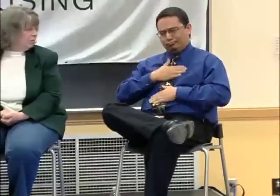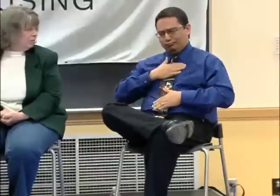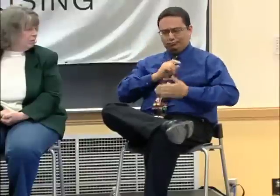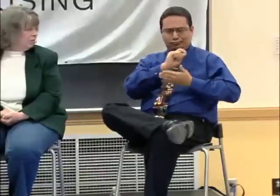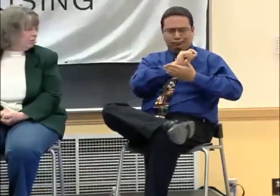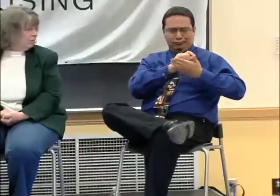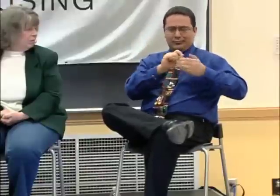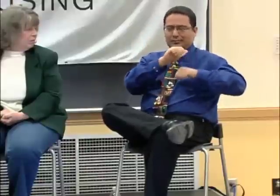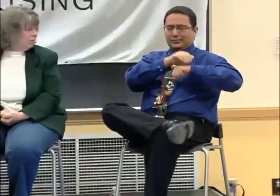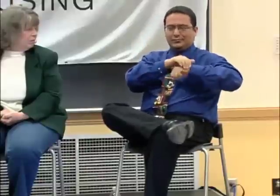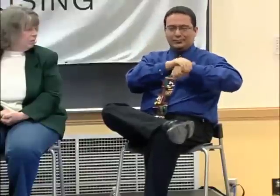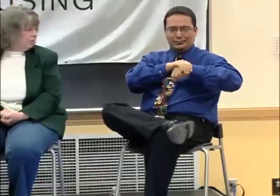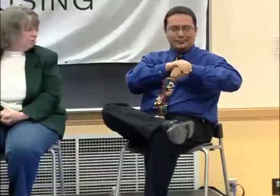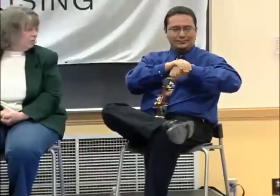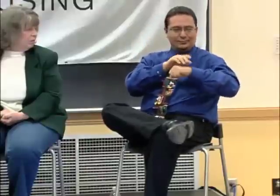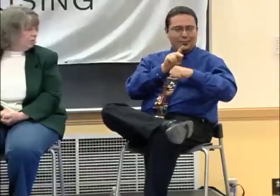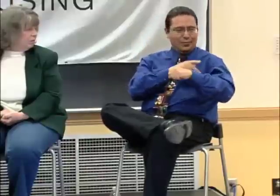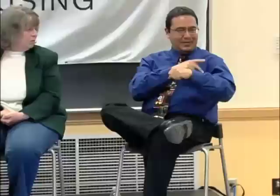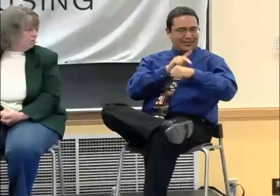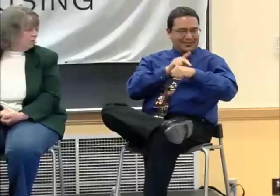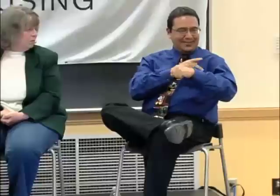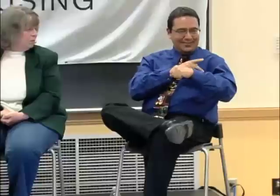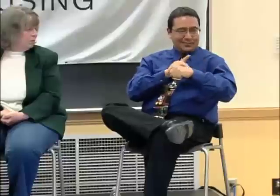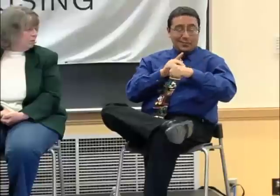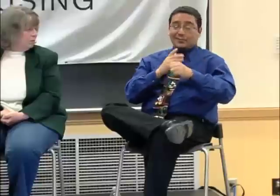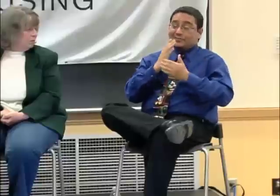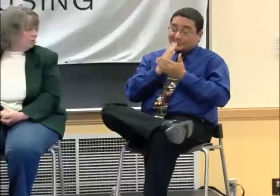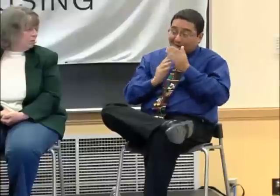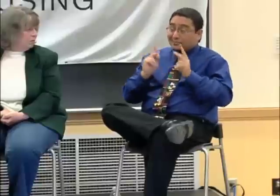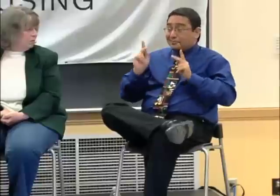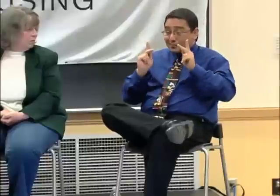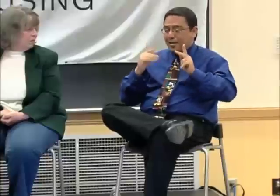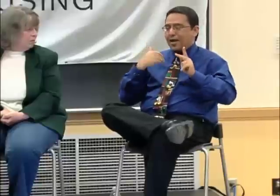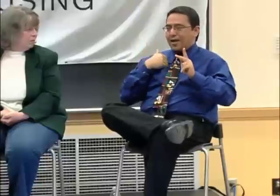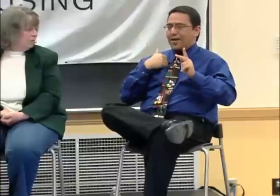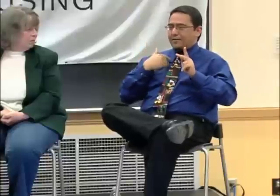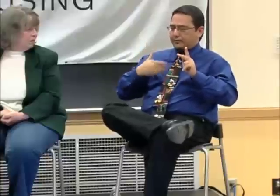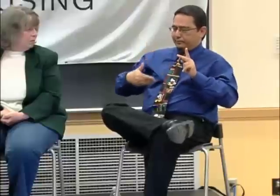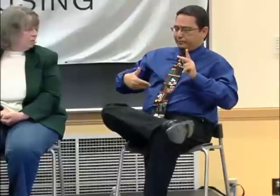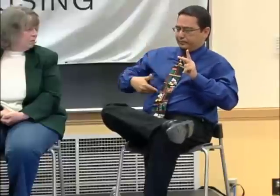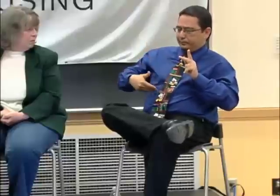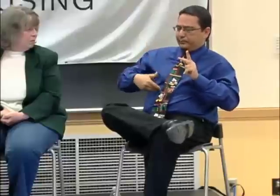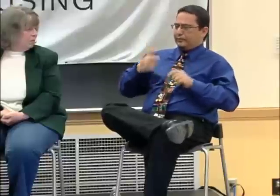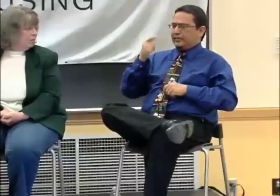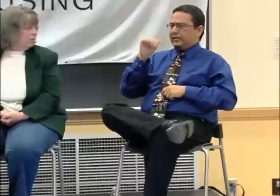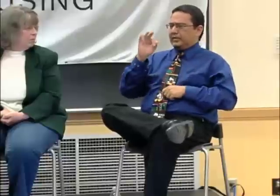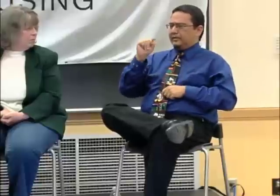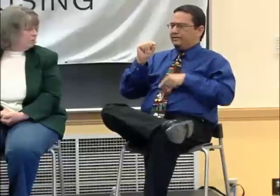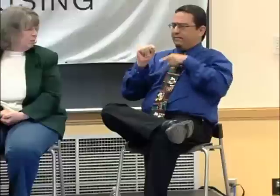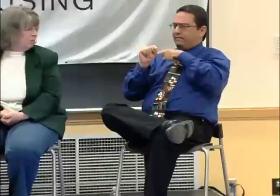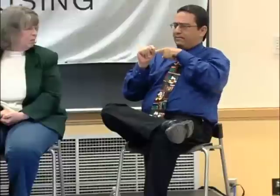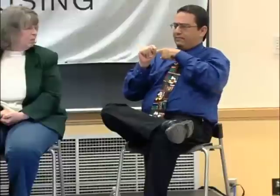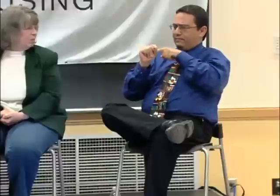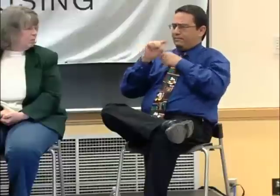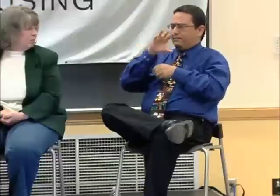that you could listen to, because the English itself was written to be listened to.